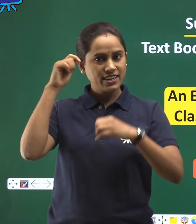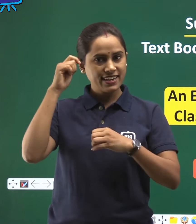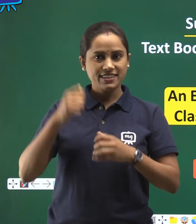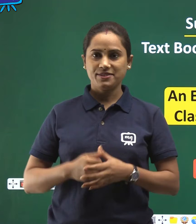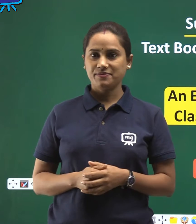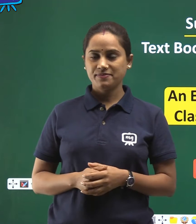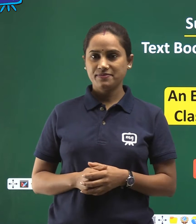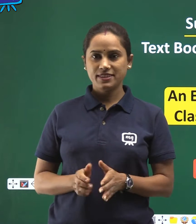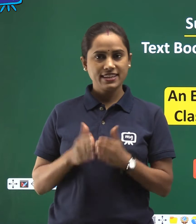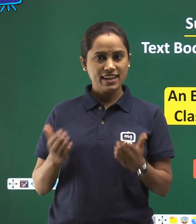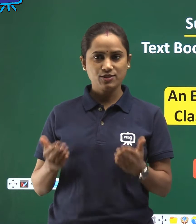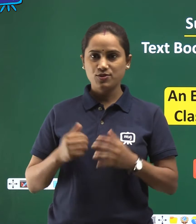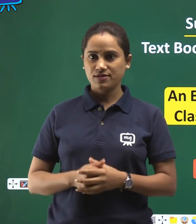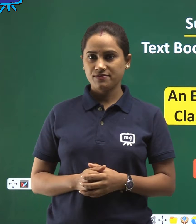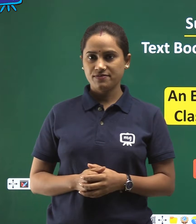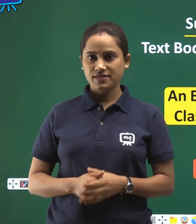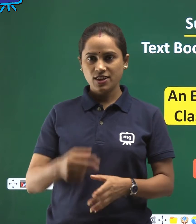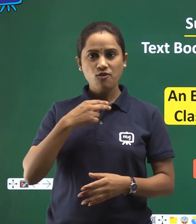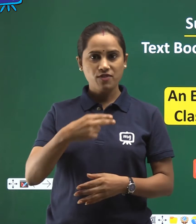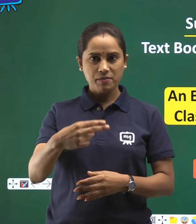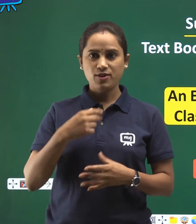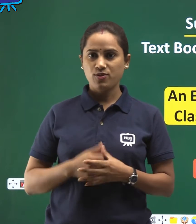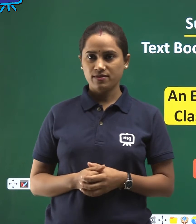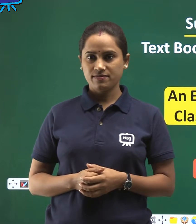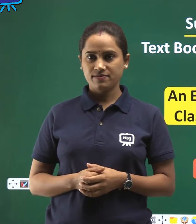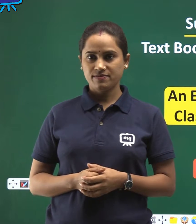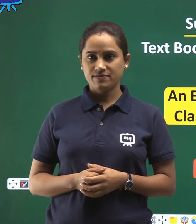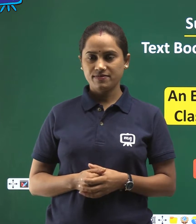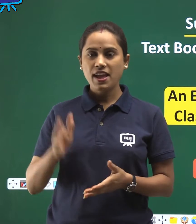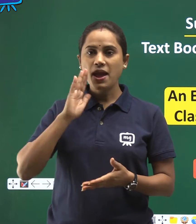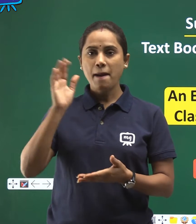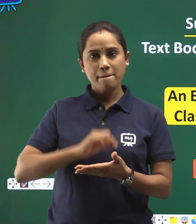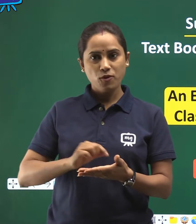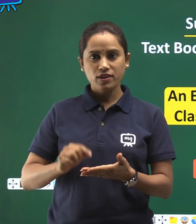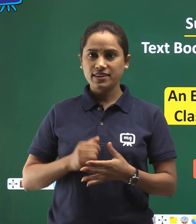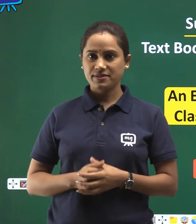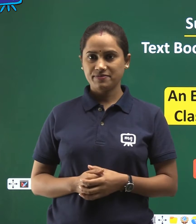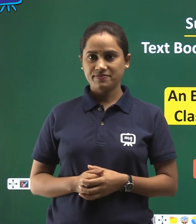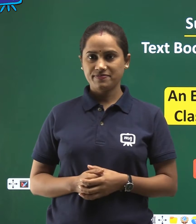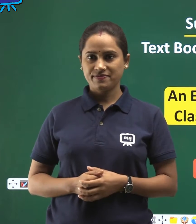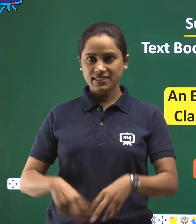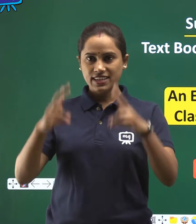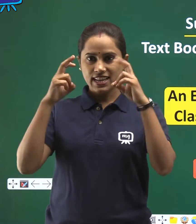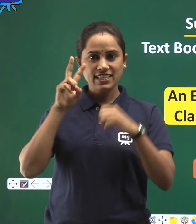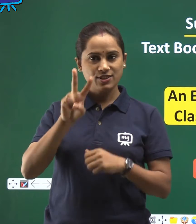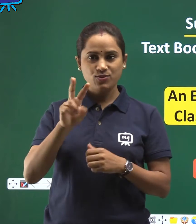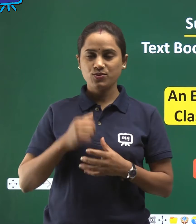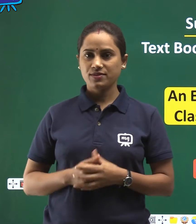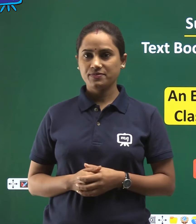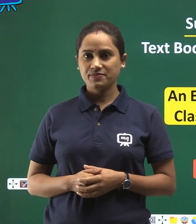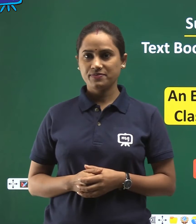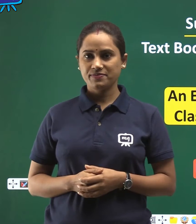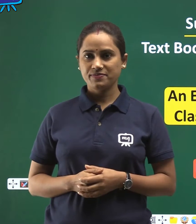English, Textbook, Flamingo, Poetry, Lesson 2,